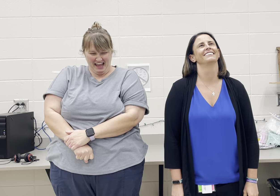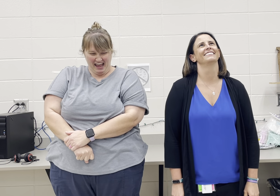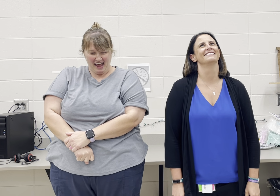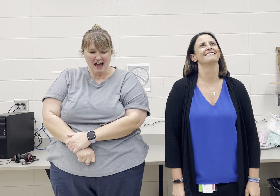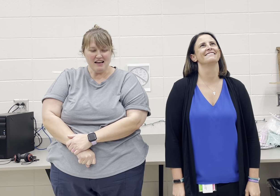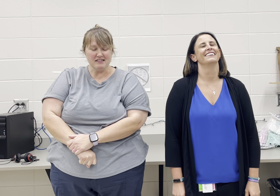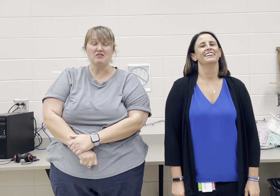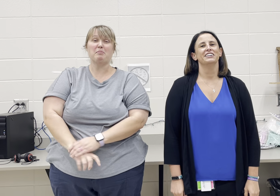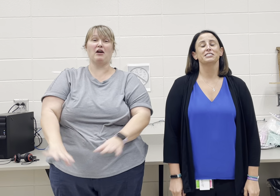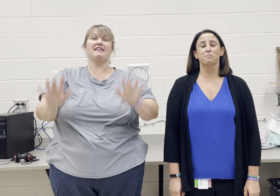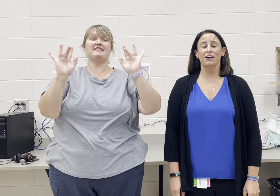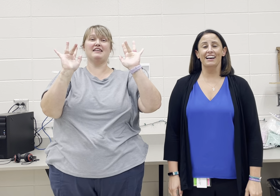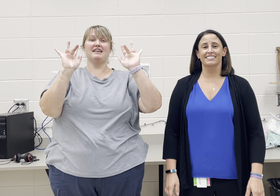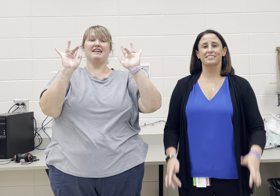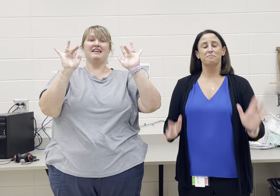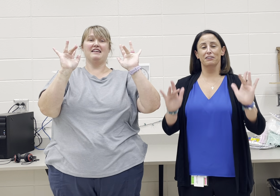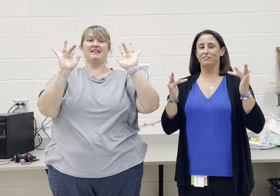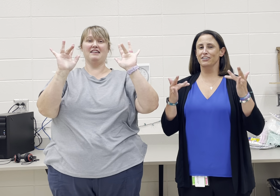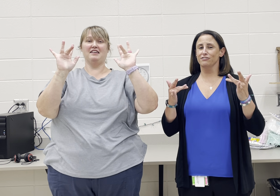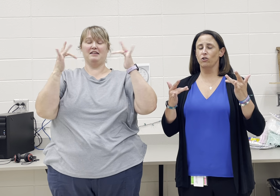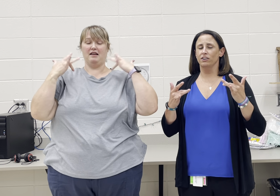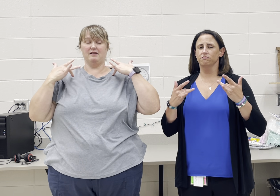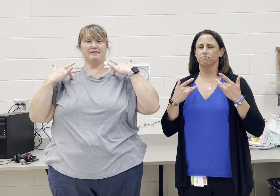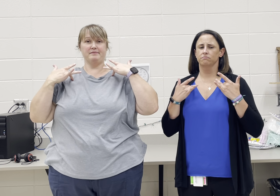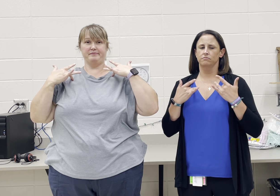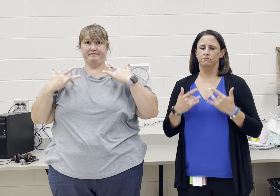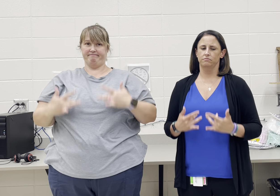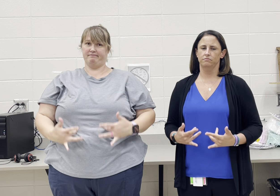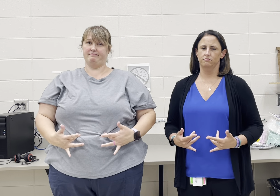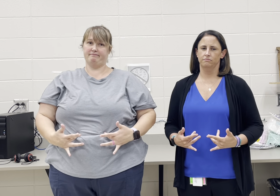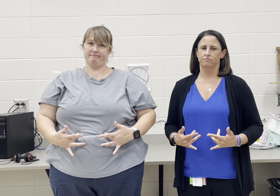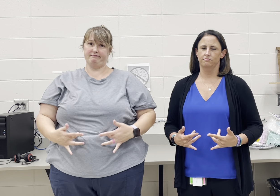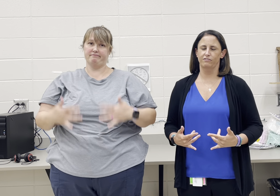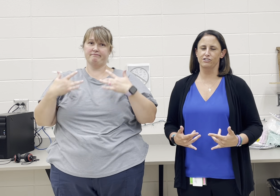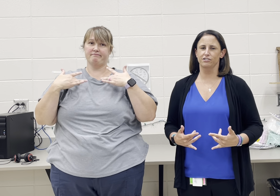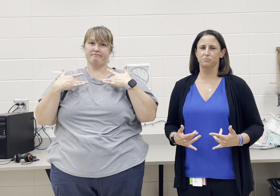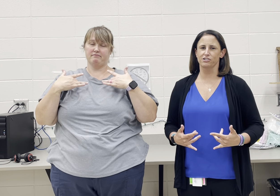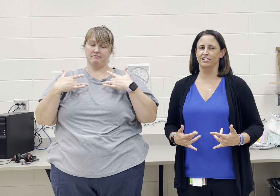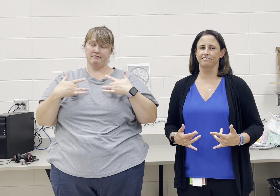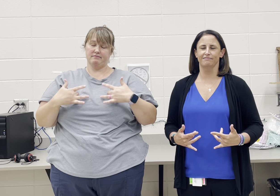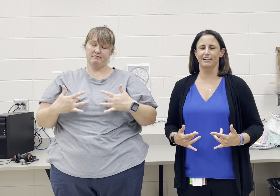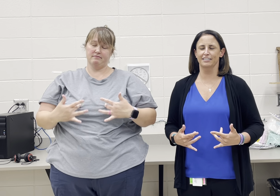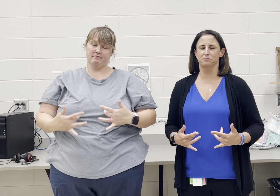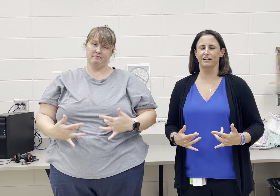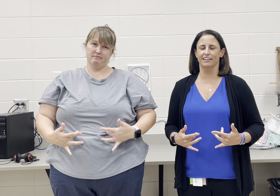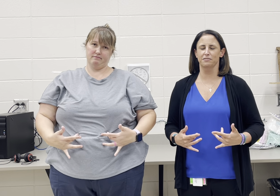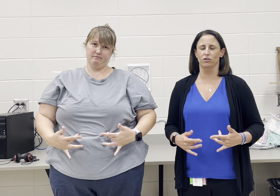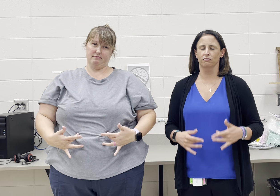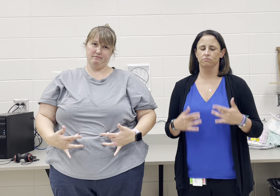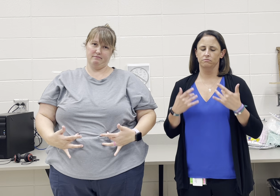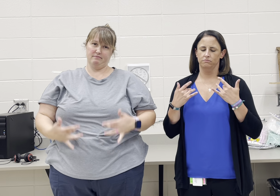Depressed. So depressed. Depressed. Middle fingers forward. Facial expression. Not explaining anymore.